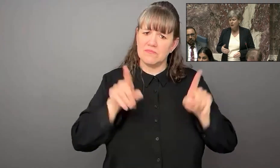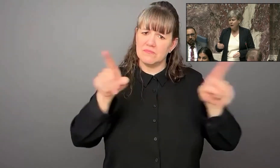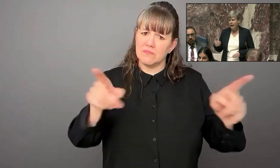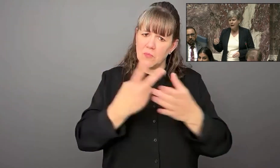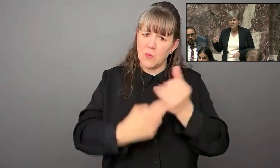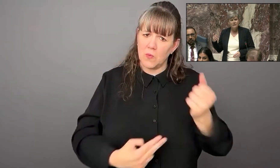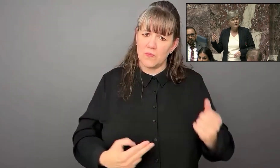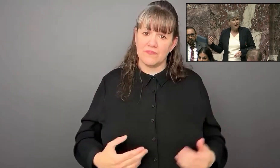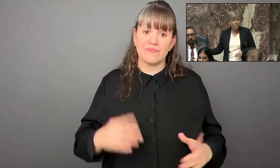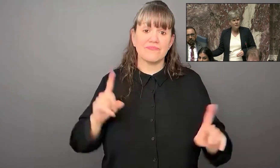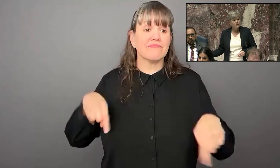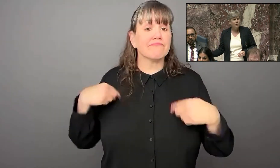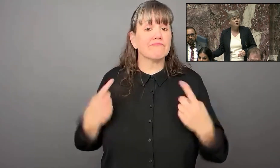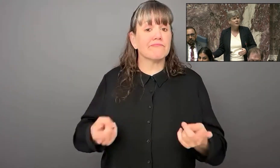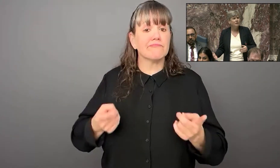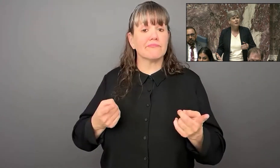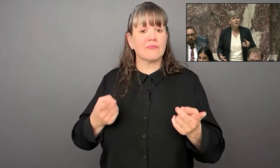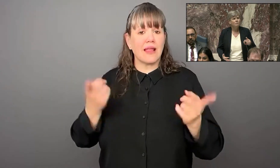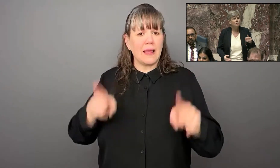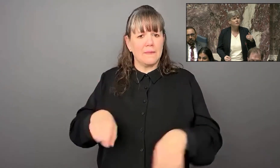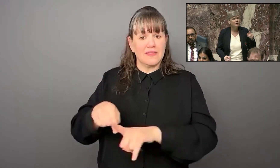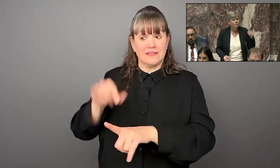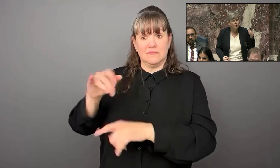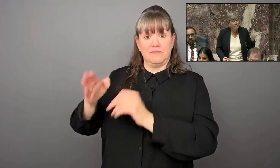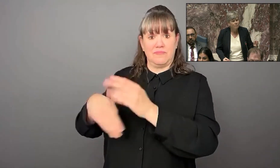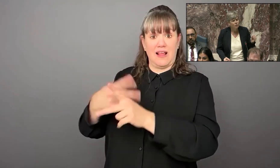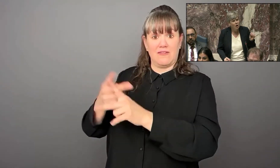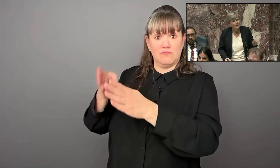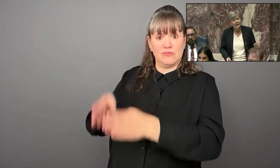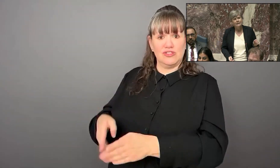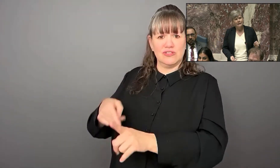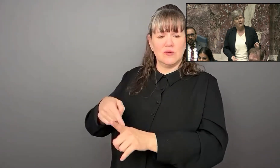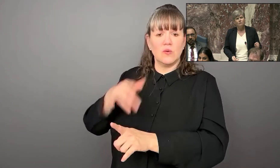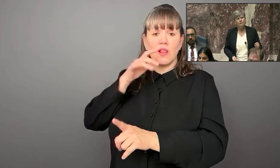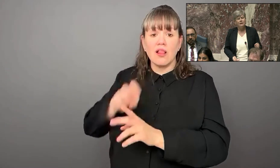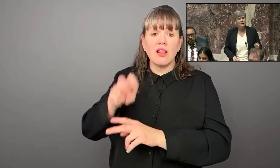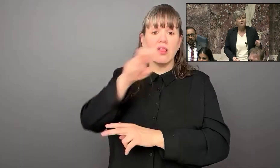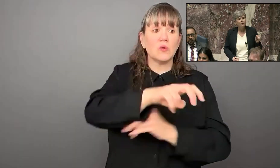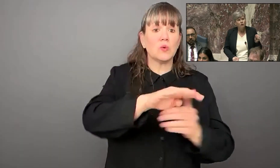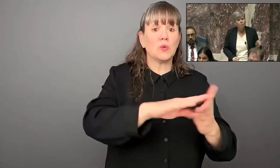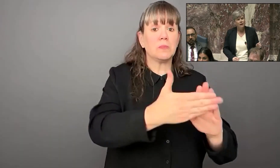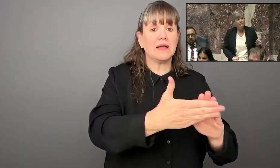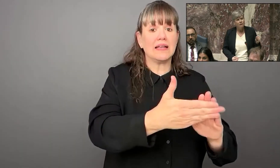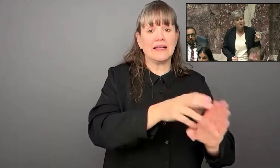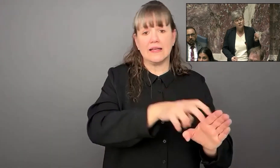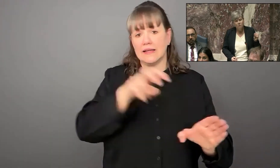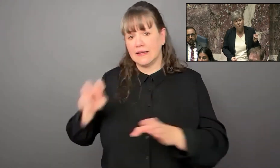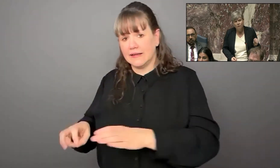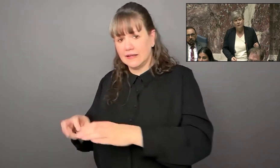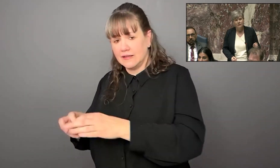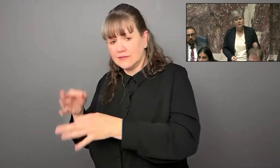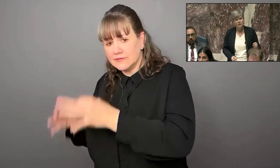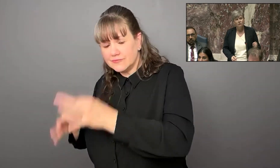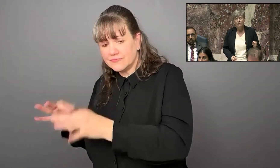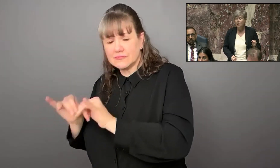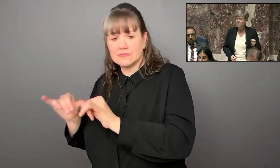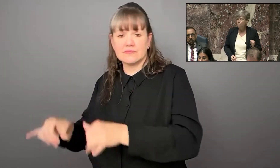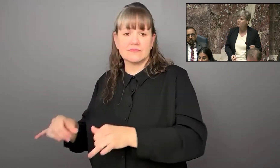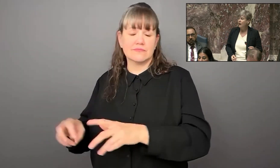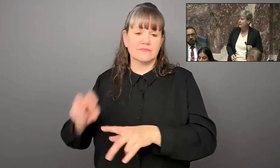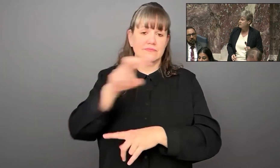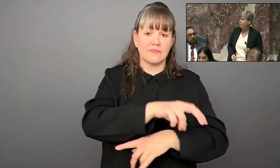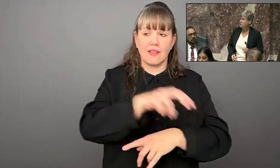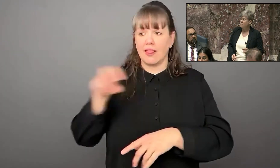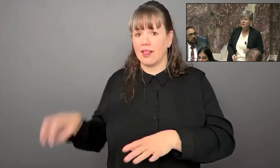system and out into community, Mr. Speaker, with people not getting the care that they need. The humane thing to do, the right thing to do, is